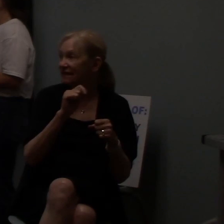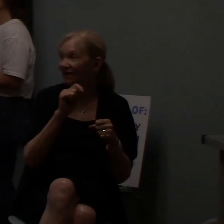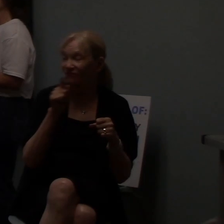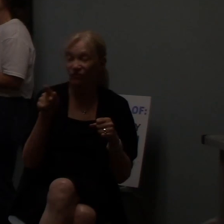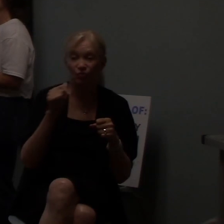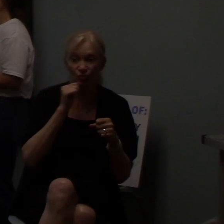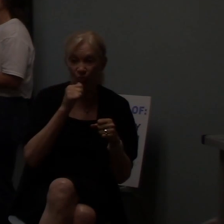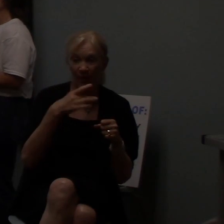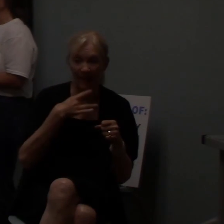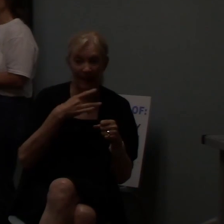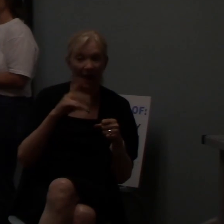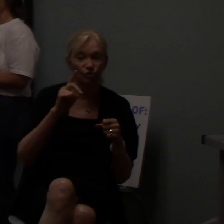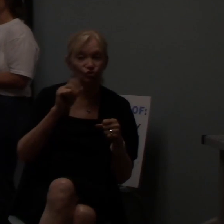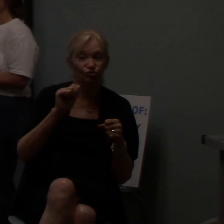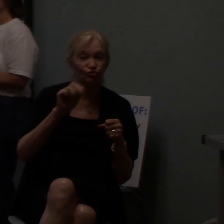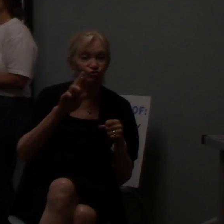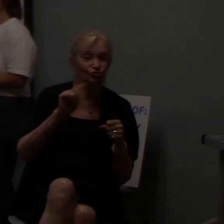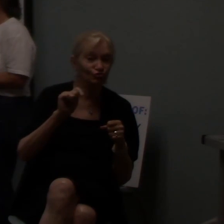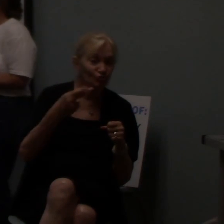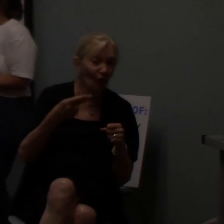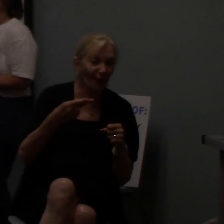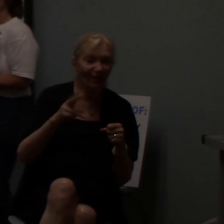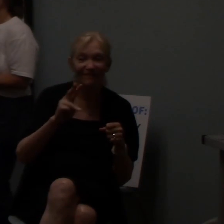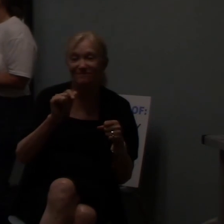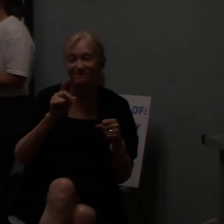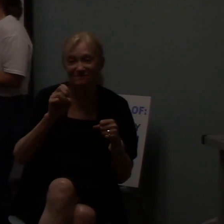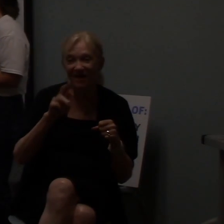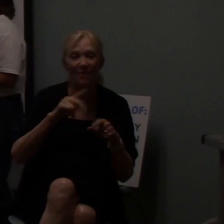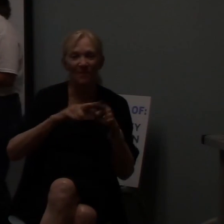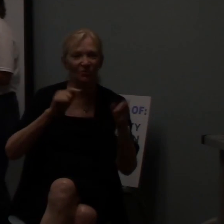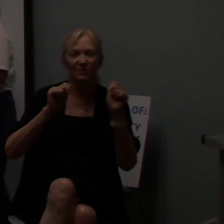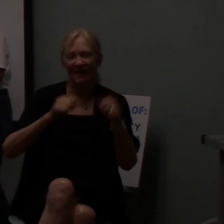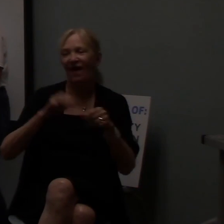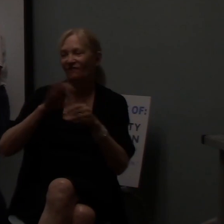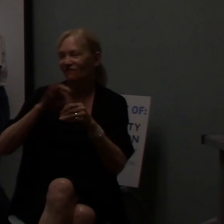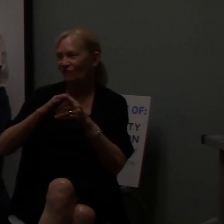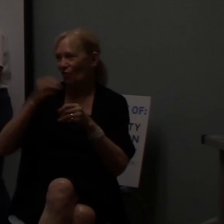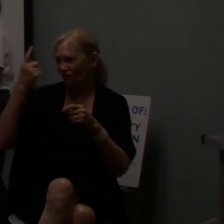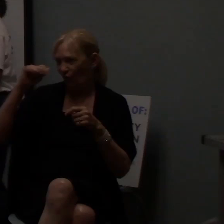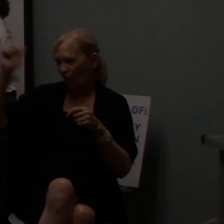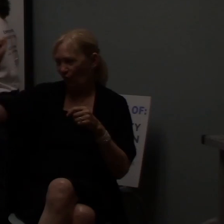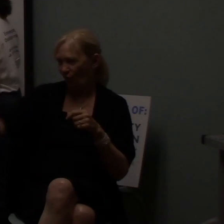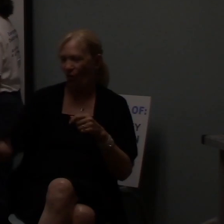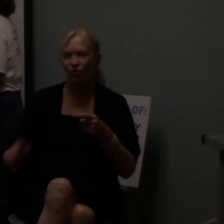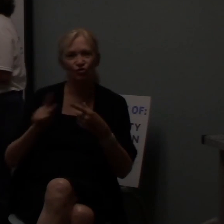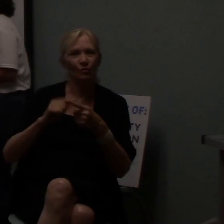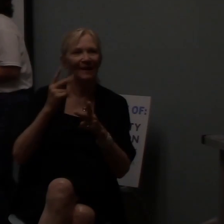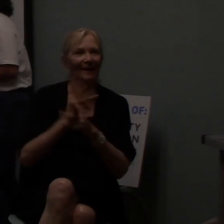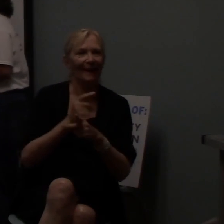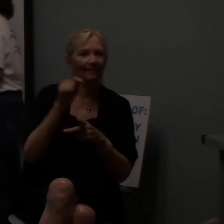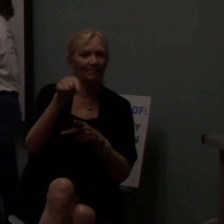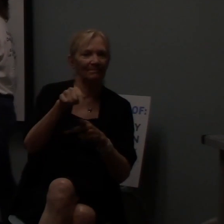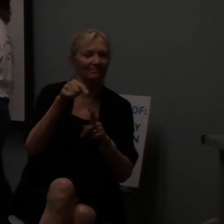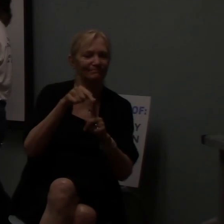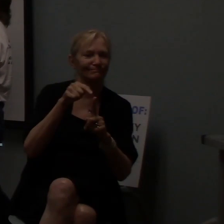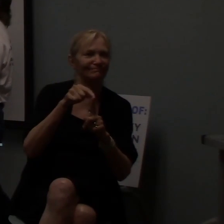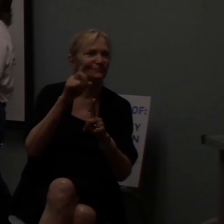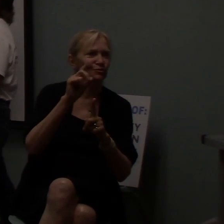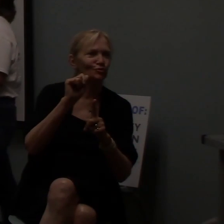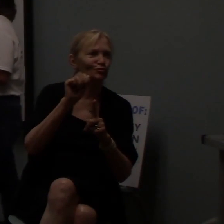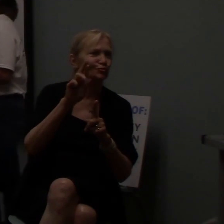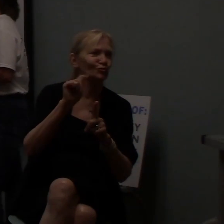you don't like Darth Vader, but you like all the other candidates, you can vote for all the other candidates. You know, it's a way to keep Darth Vader from getting elected.